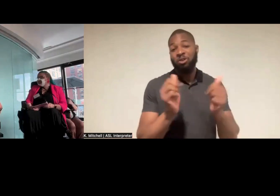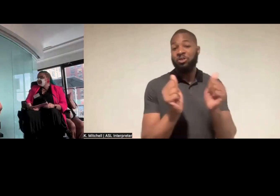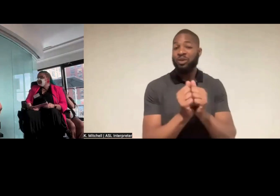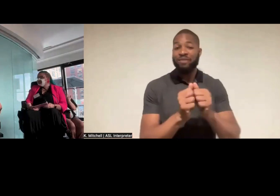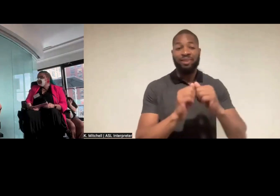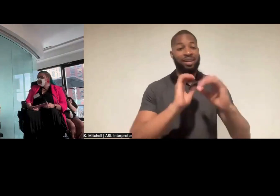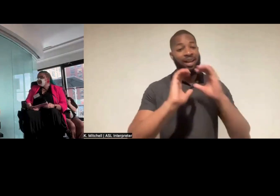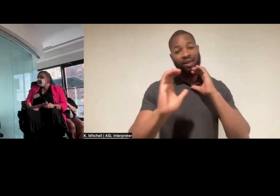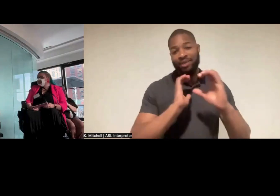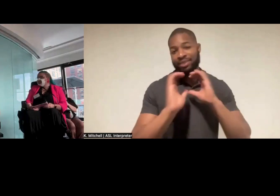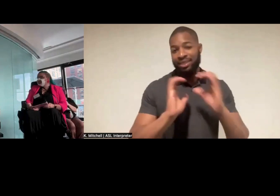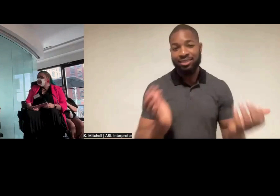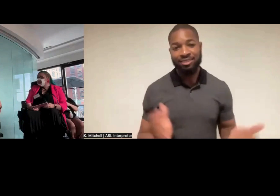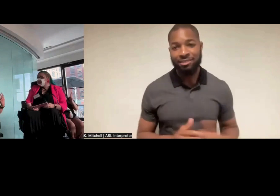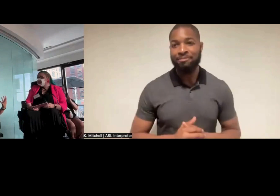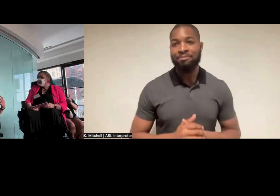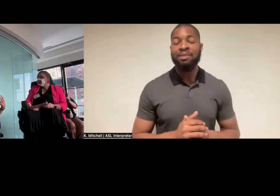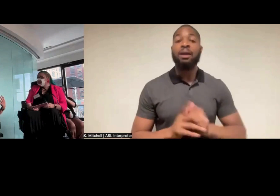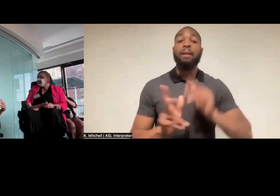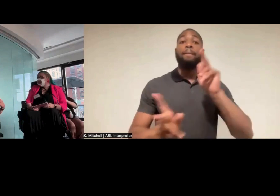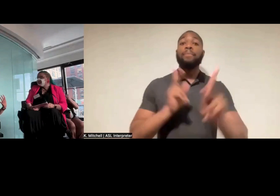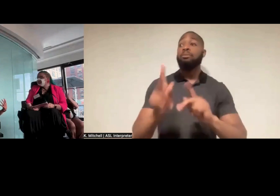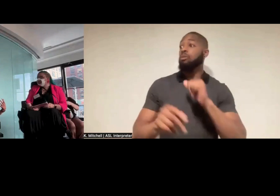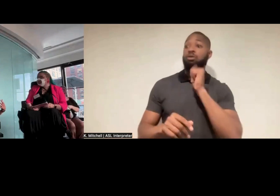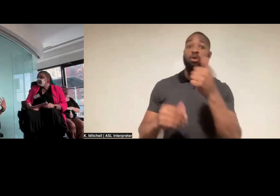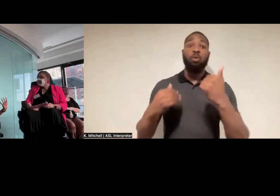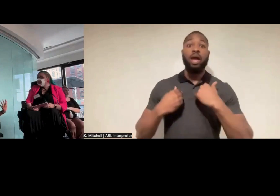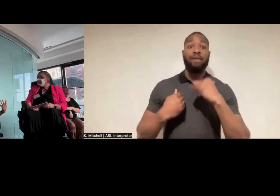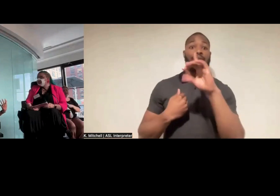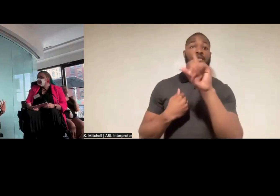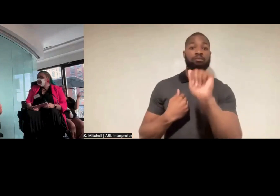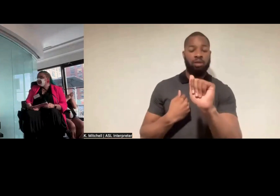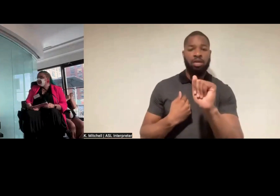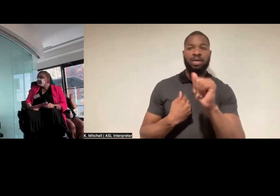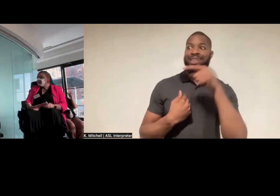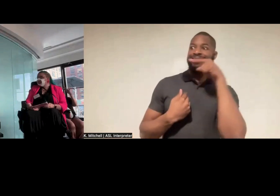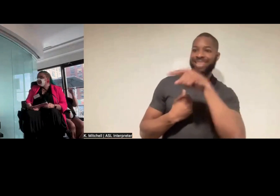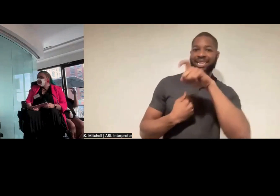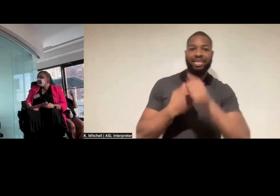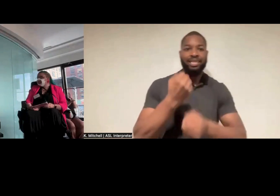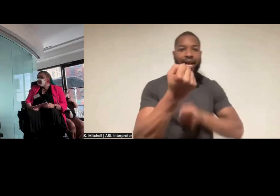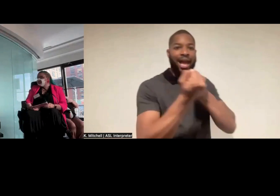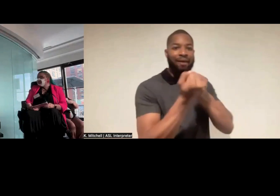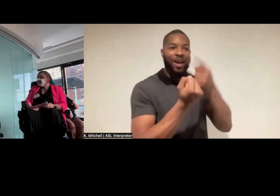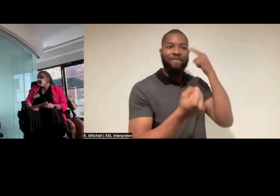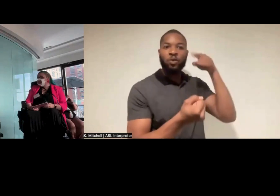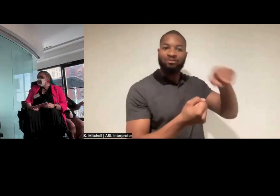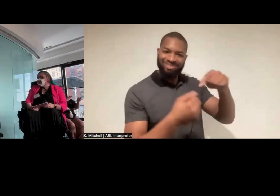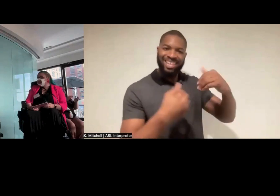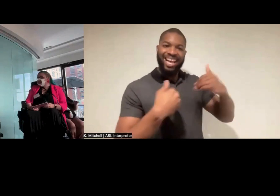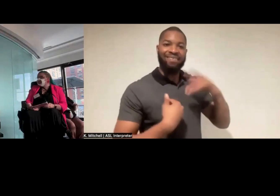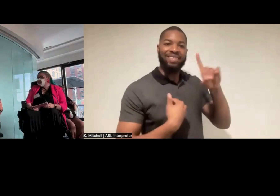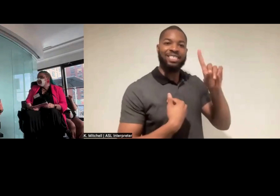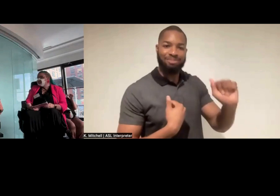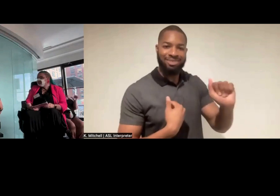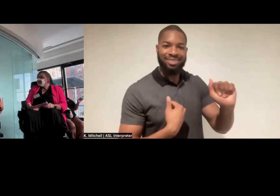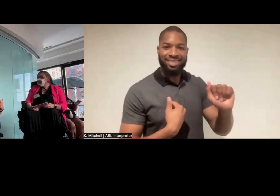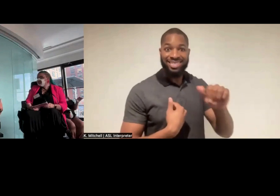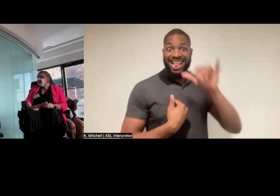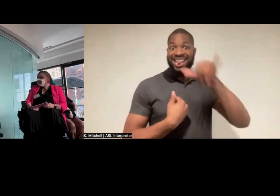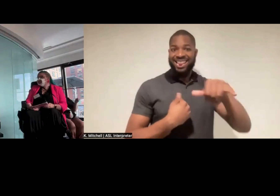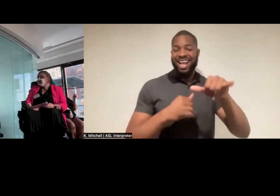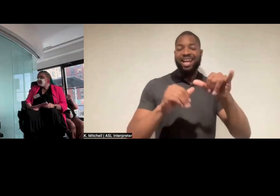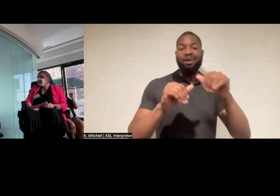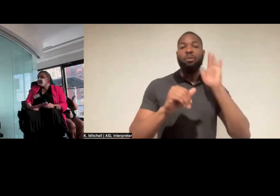that may not have a disability advocating for that diversity in the workplace. And I think that if we continue to do that, then we'll see a